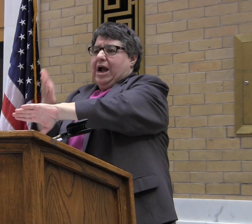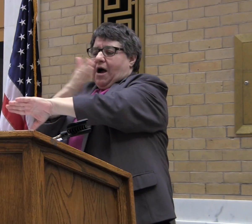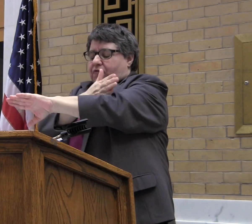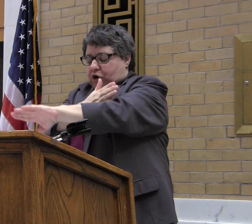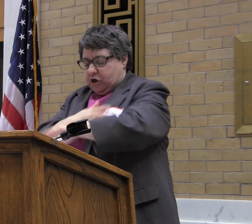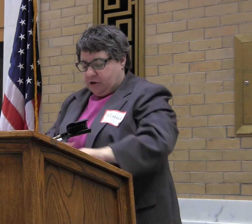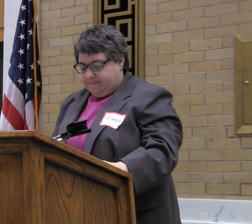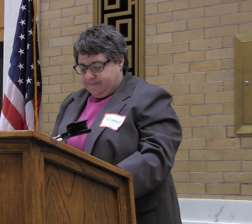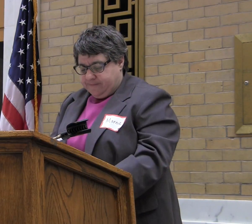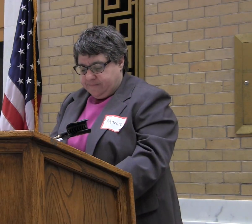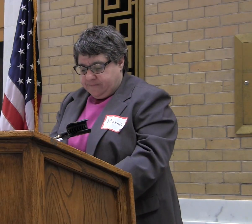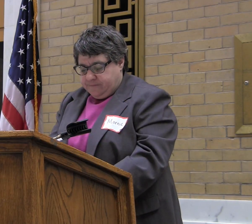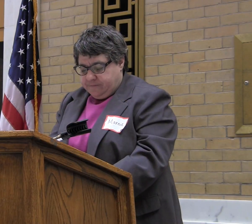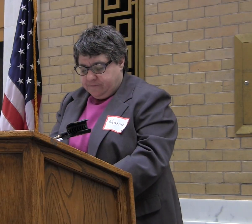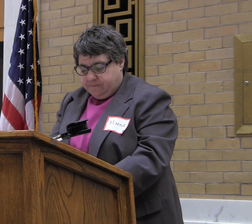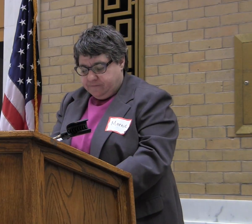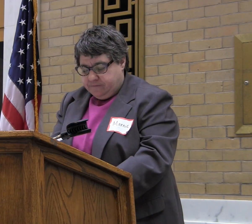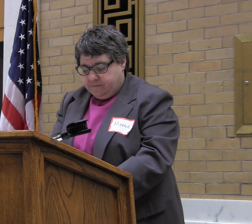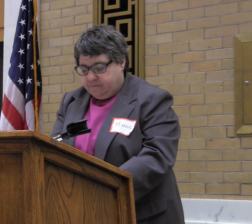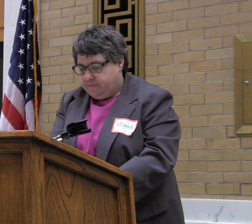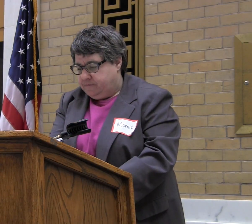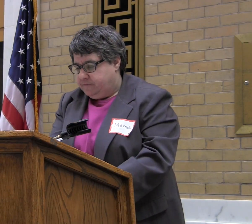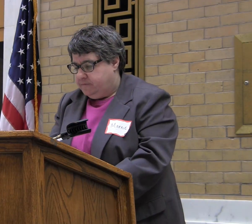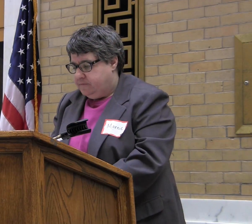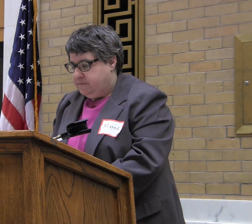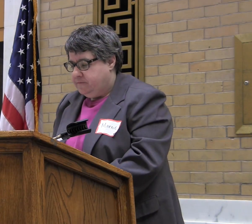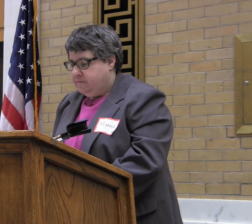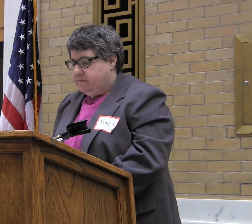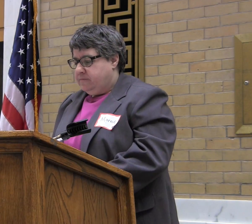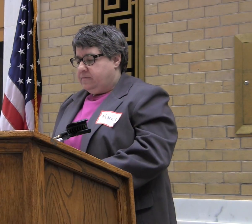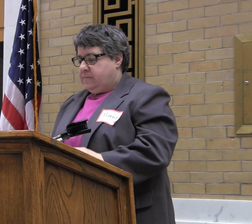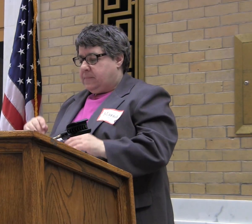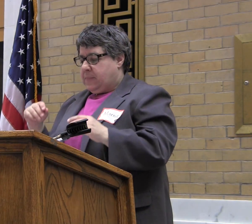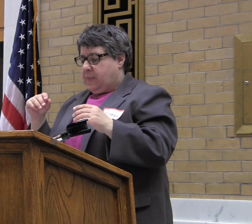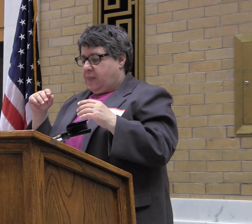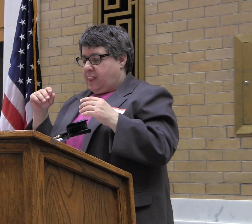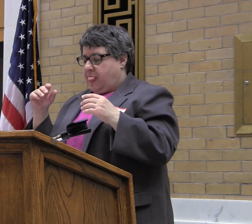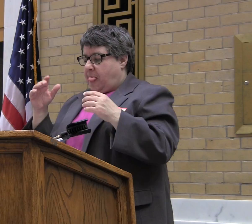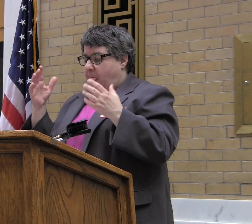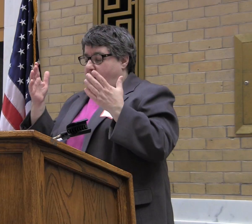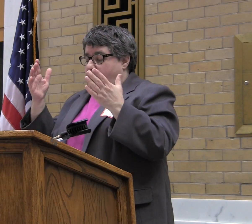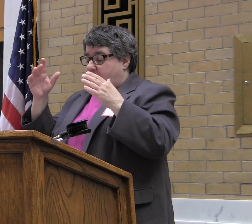and she held out for me. And that's really what helped my recovery.